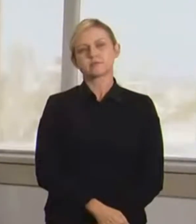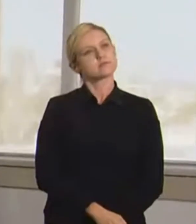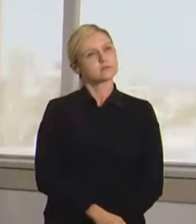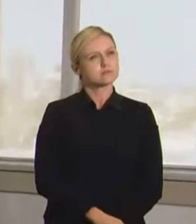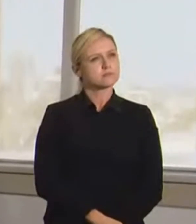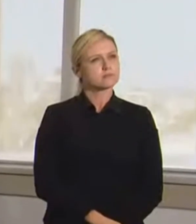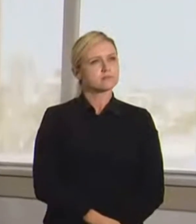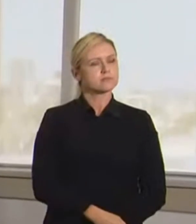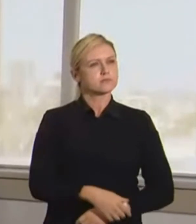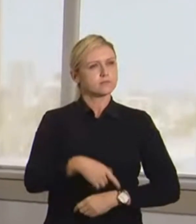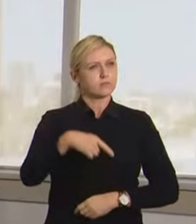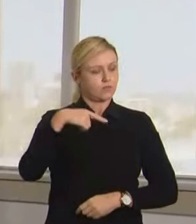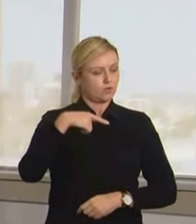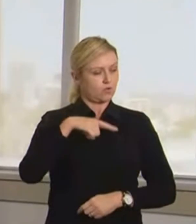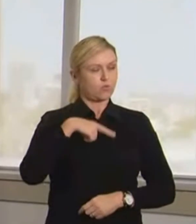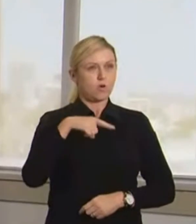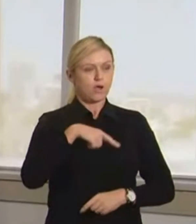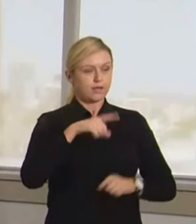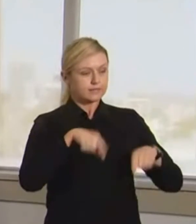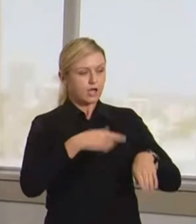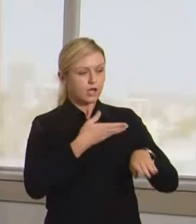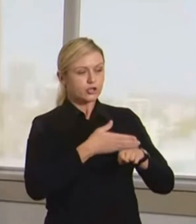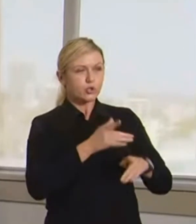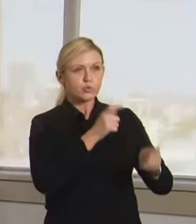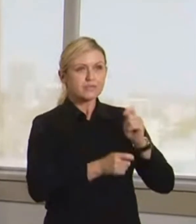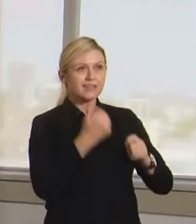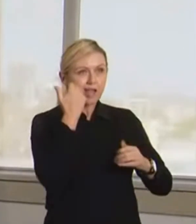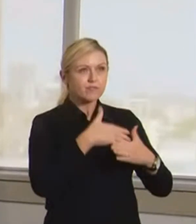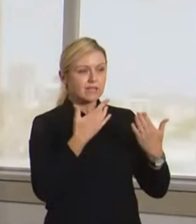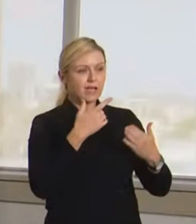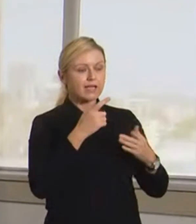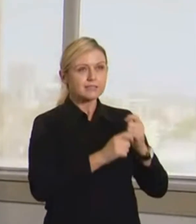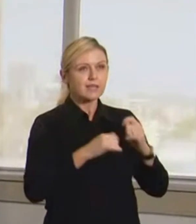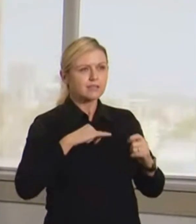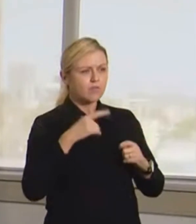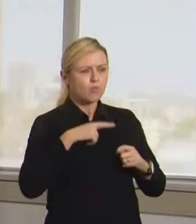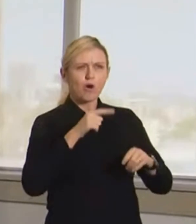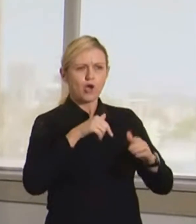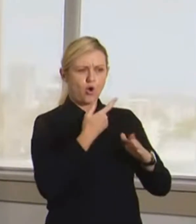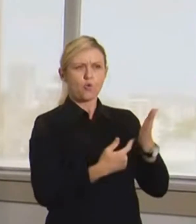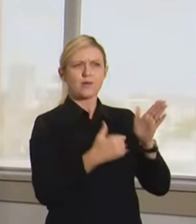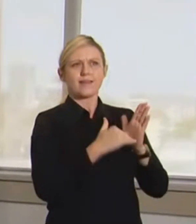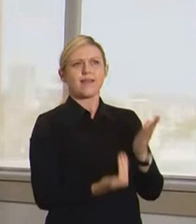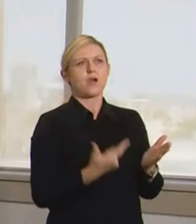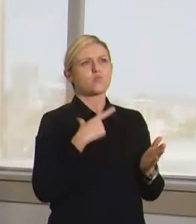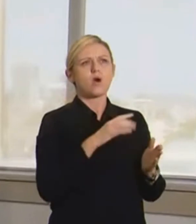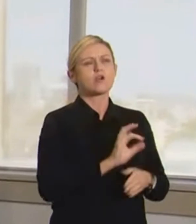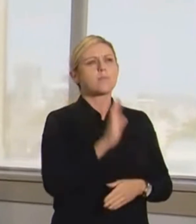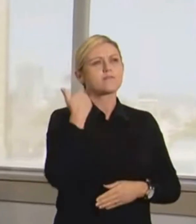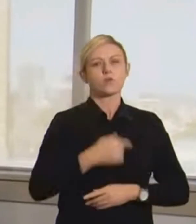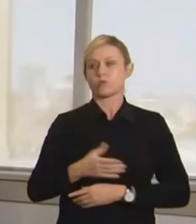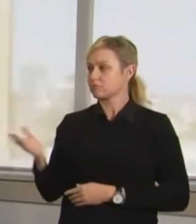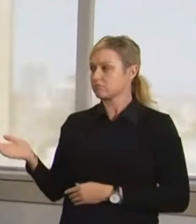only been put in place now? I think it's never happened before, James, in the sense of any aged